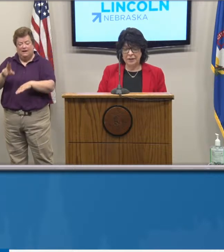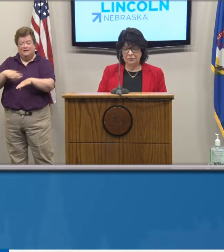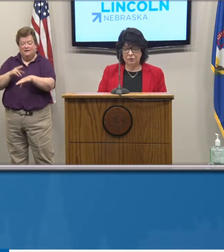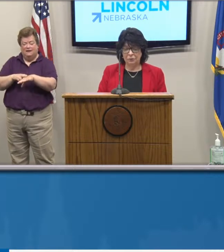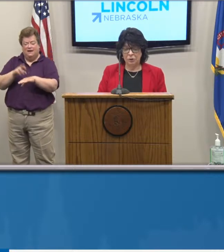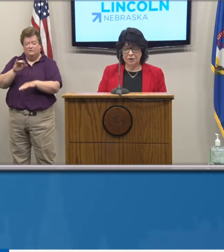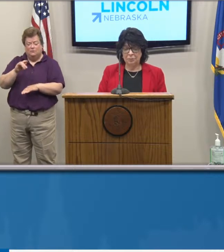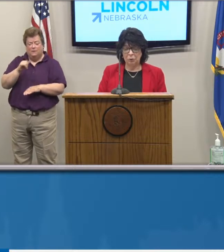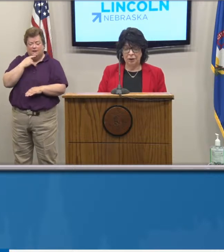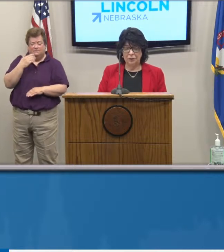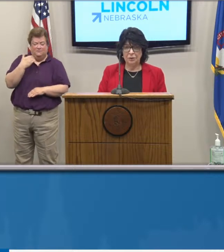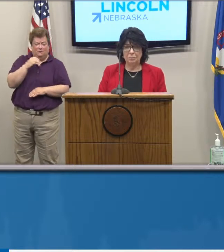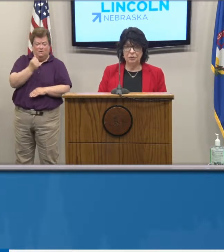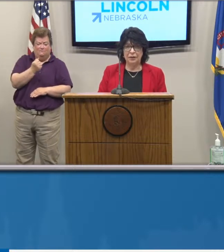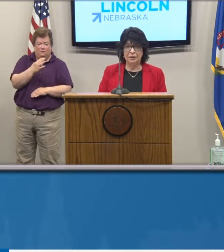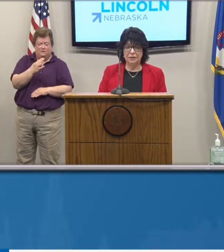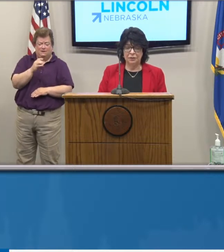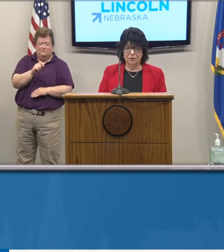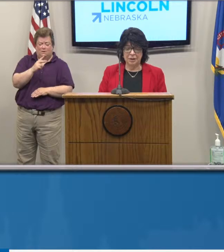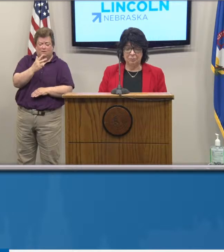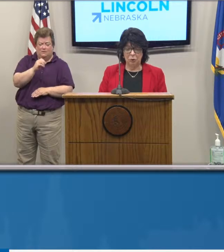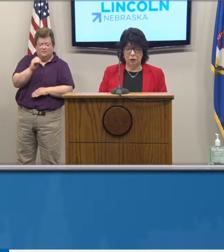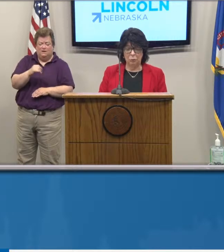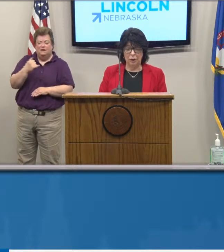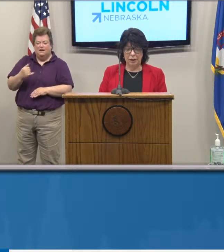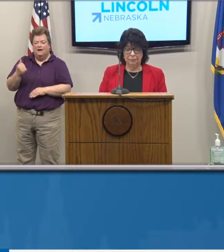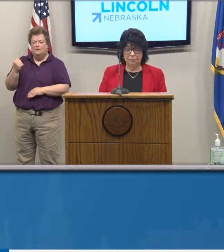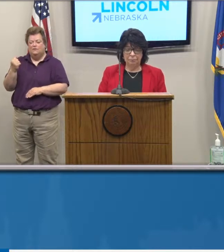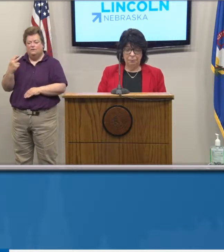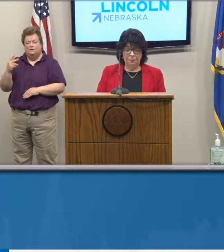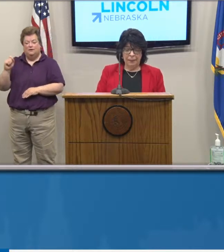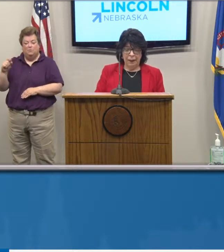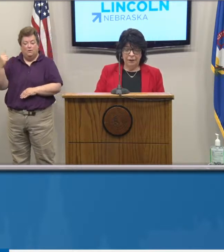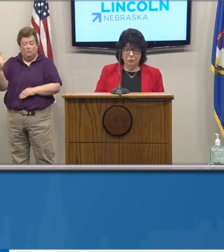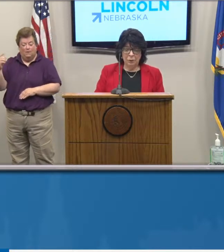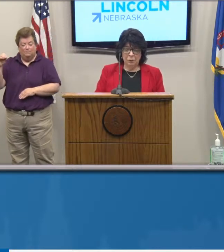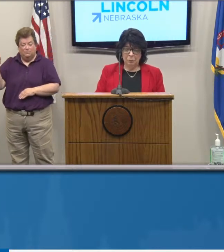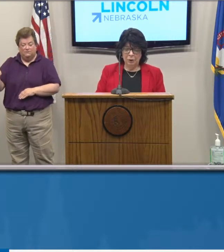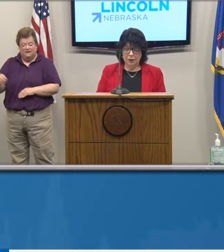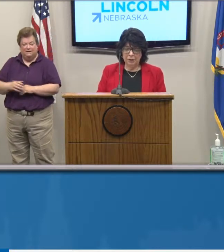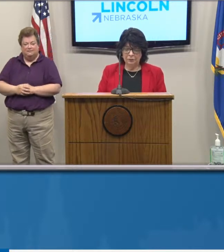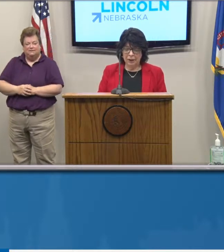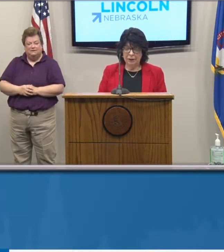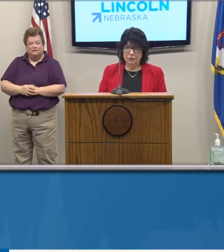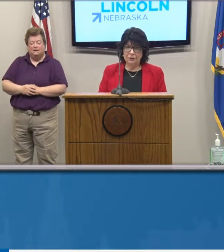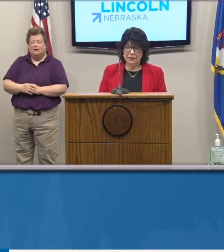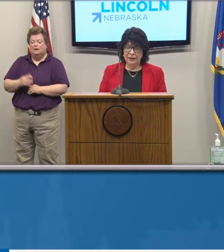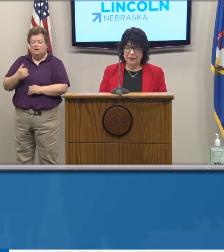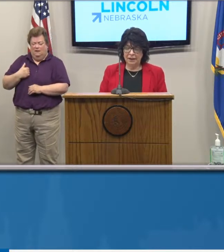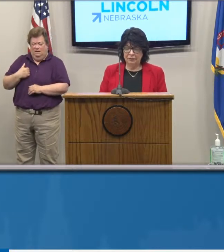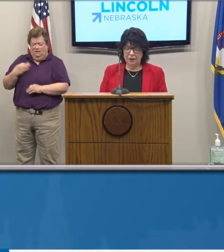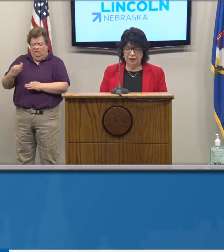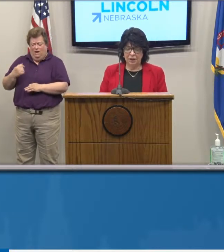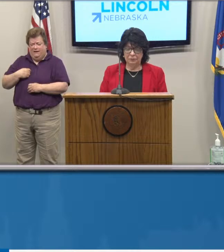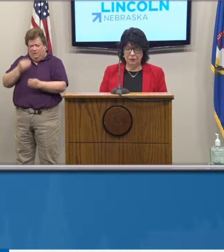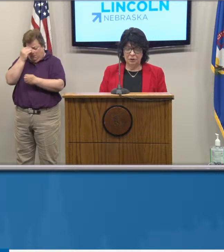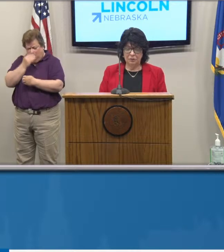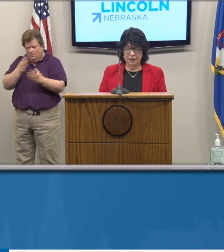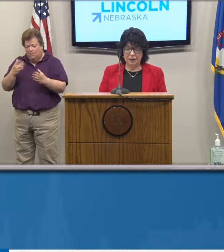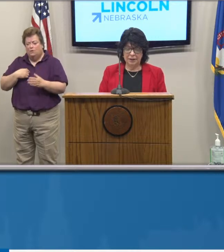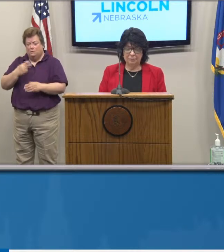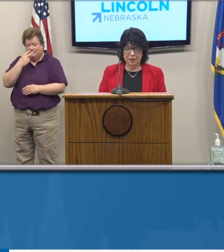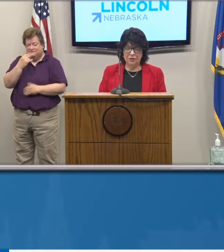7.6% on Friday. The overall state rate is down from 13.9% Friday to